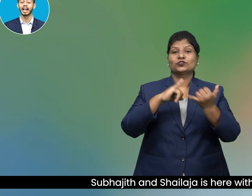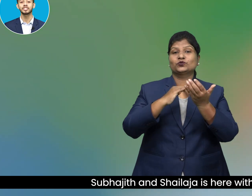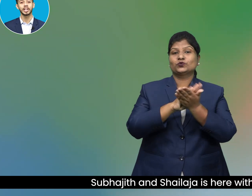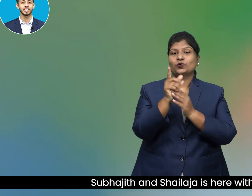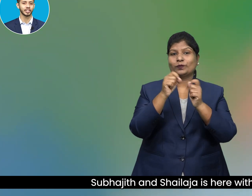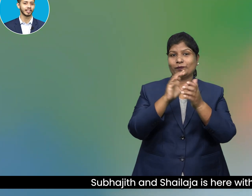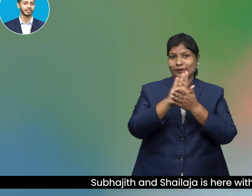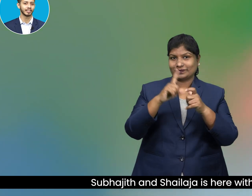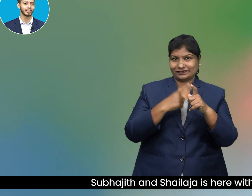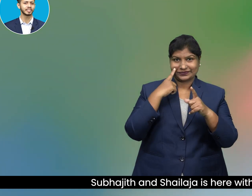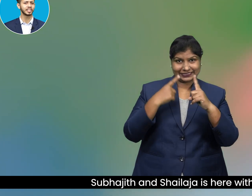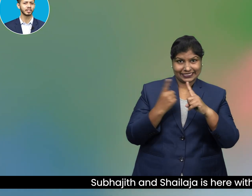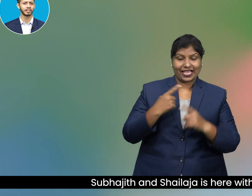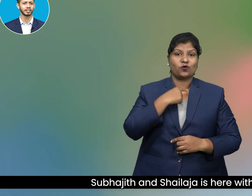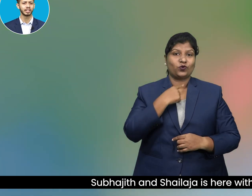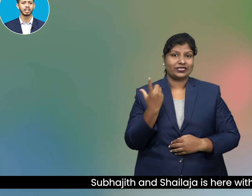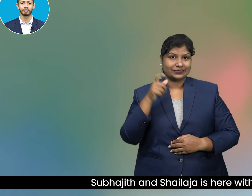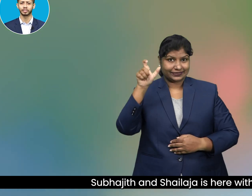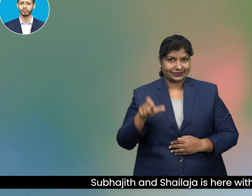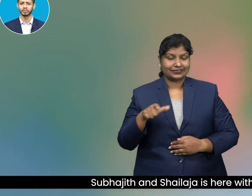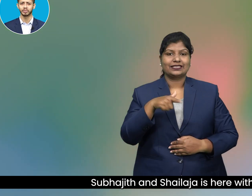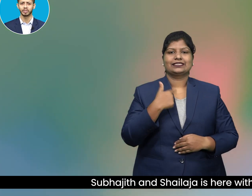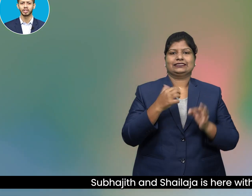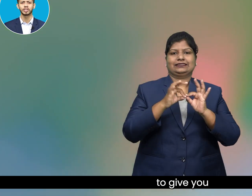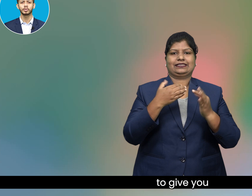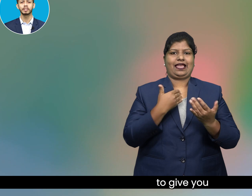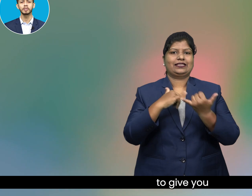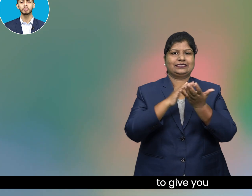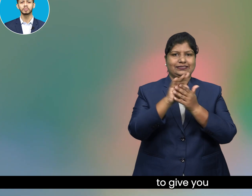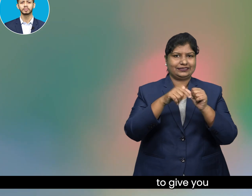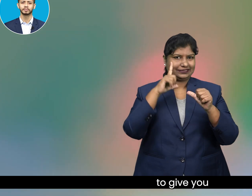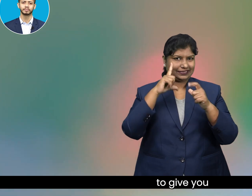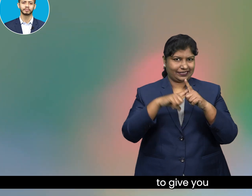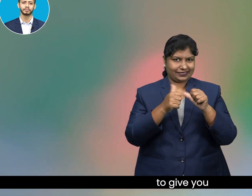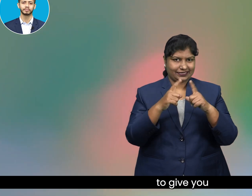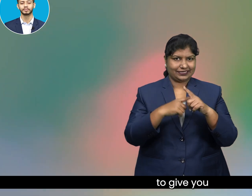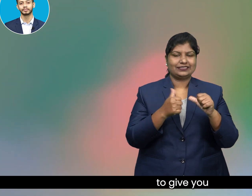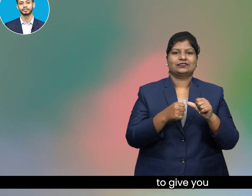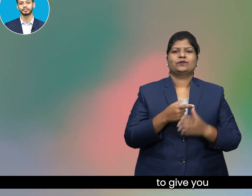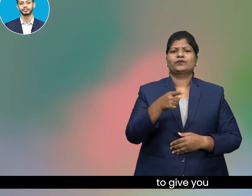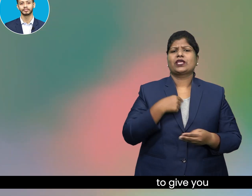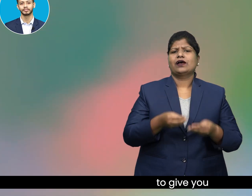Shubhajit and Shailaja is here with you to give you